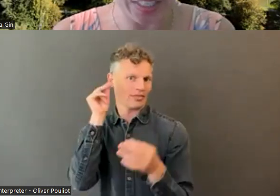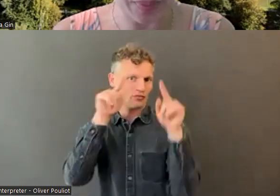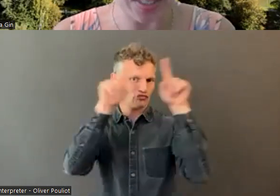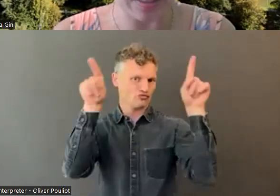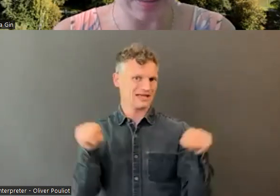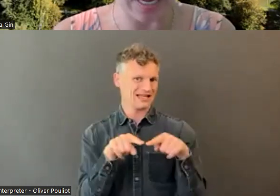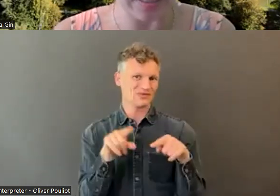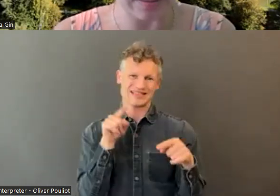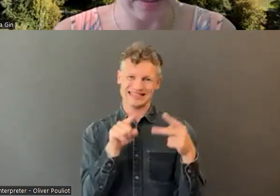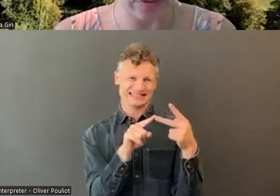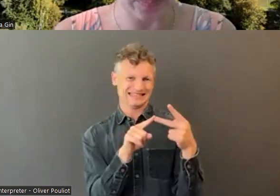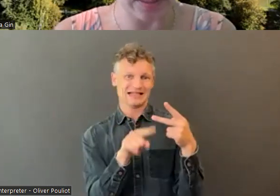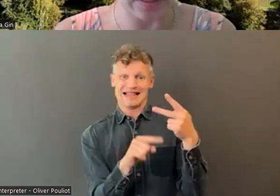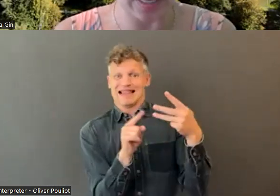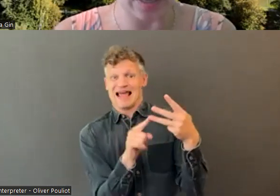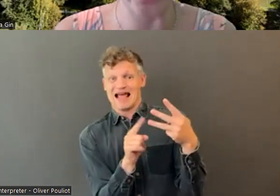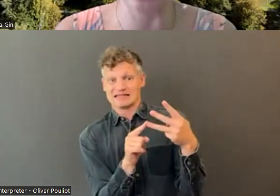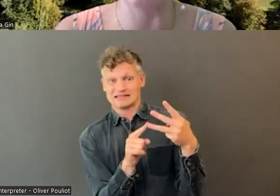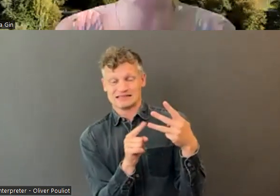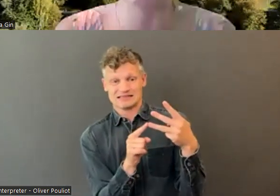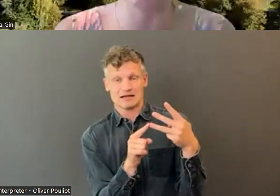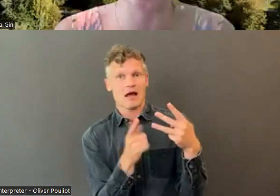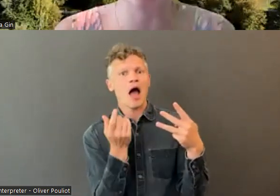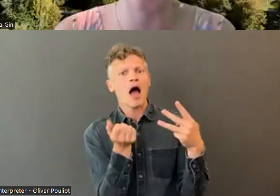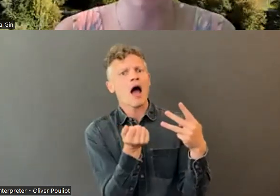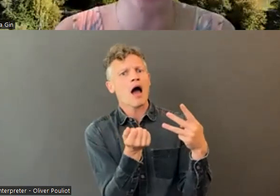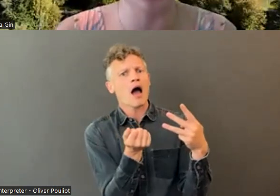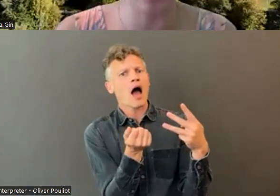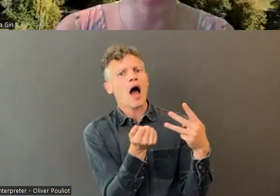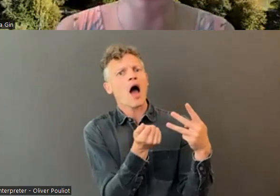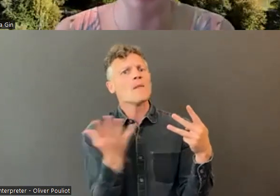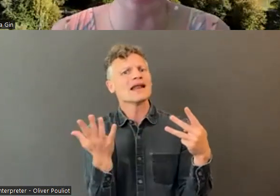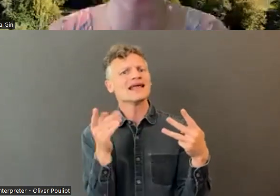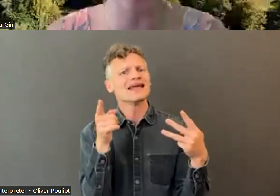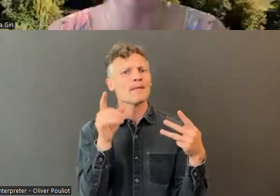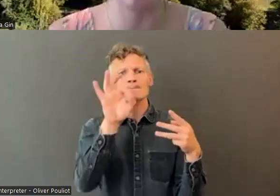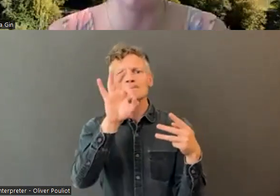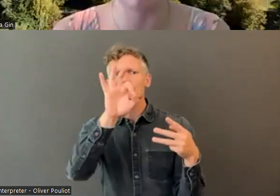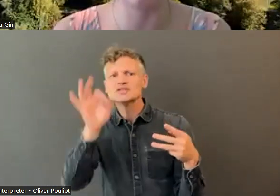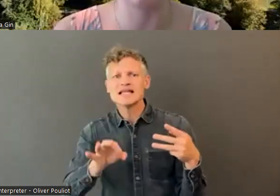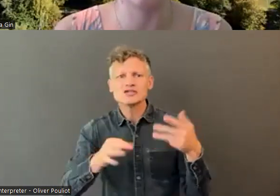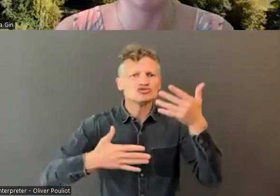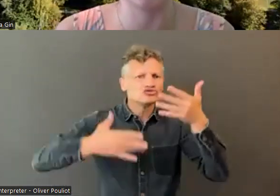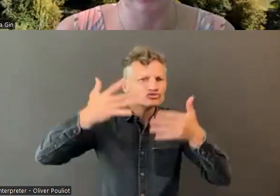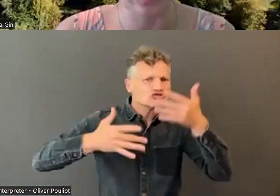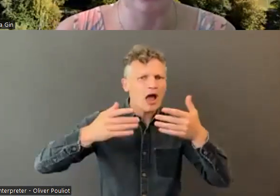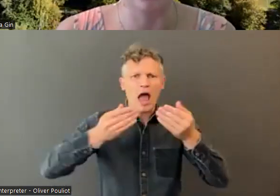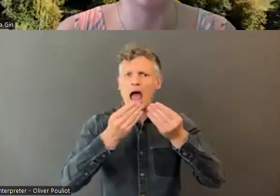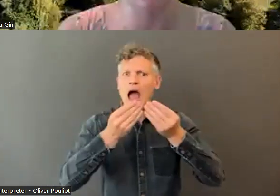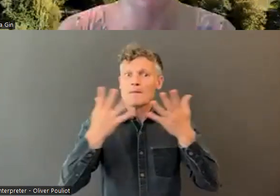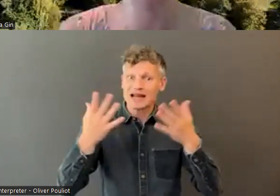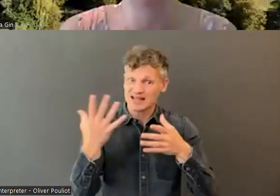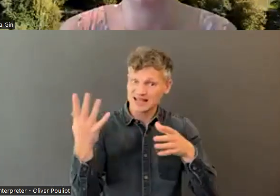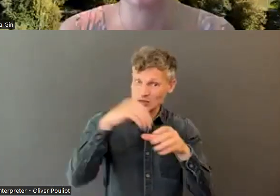was trying to mention. The last being how many of your procurement activities, percentage or number wise, are disability inclusive and